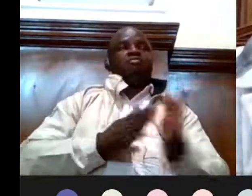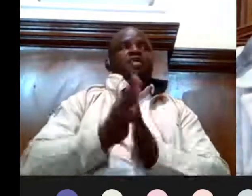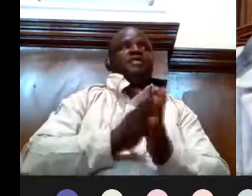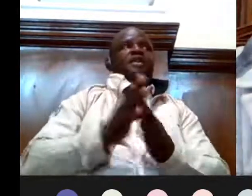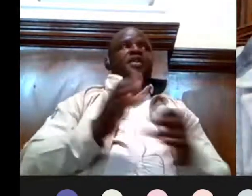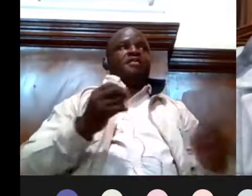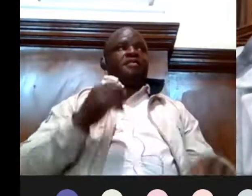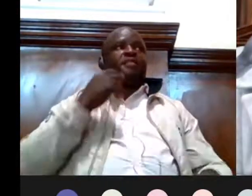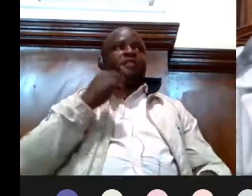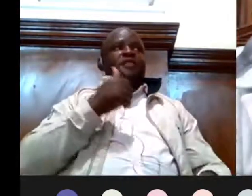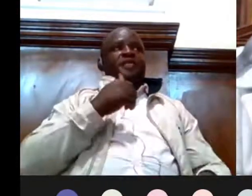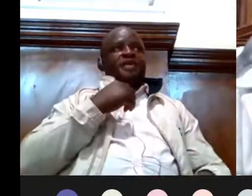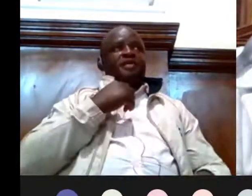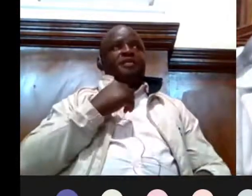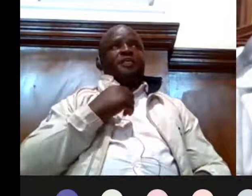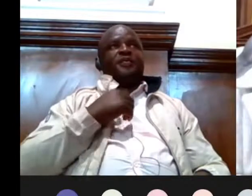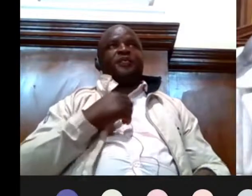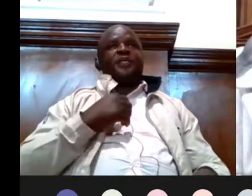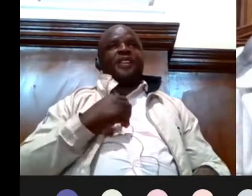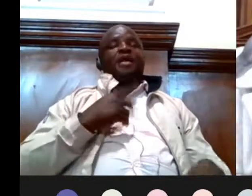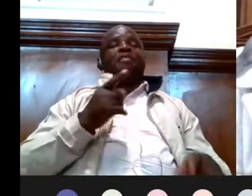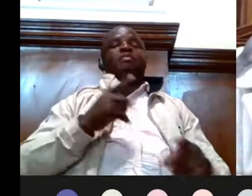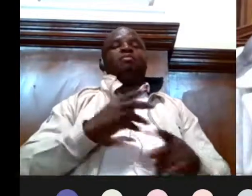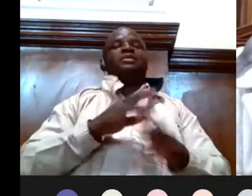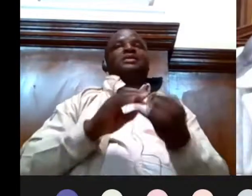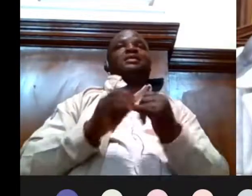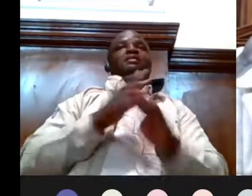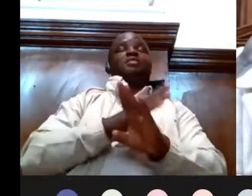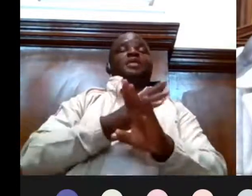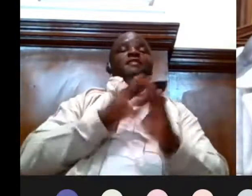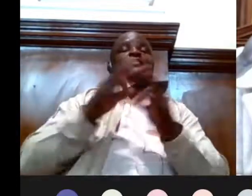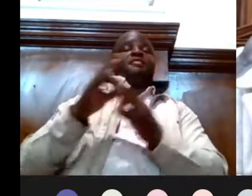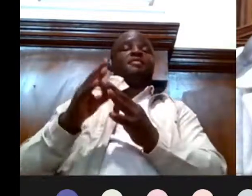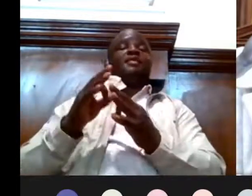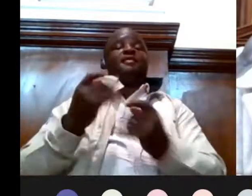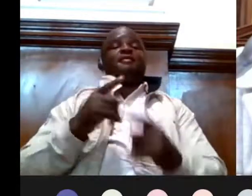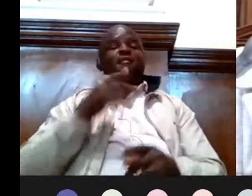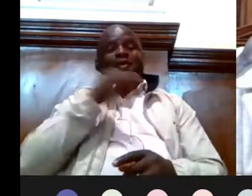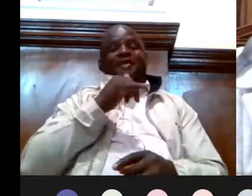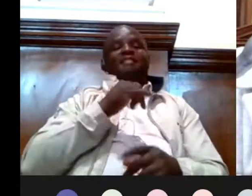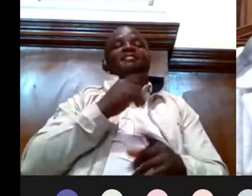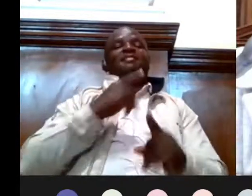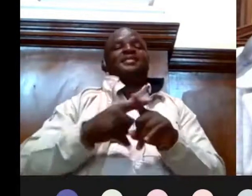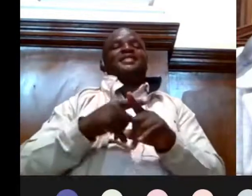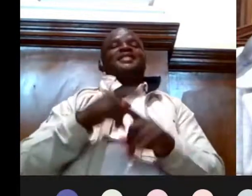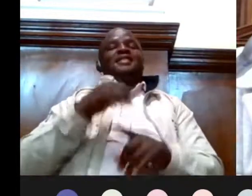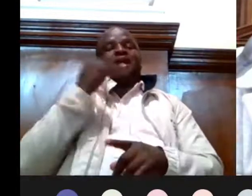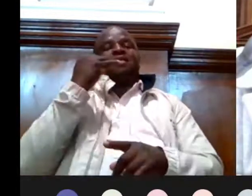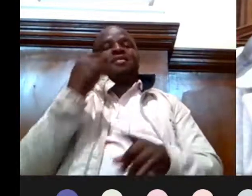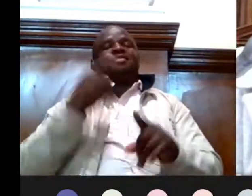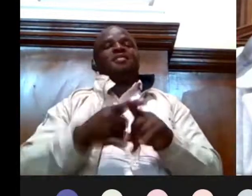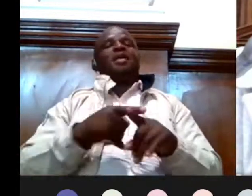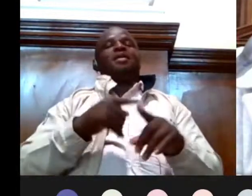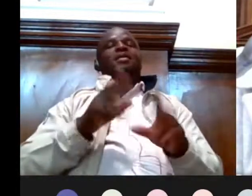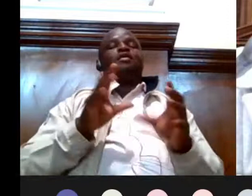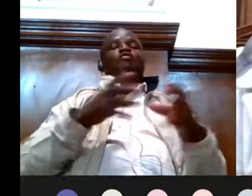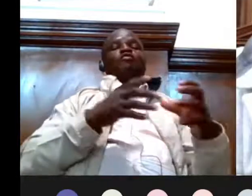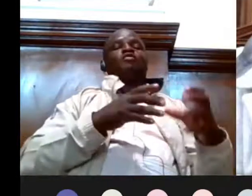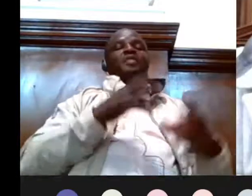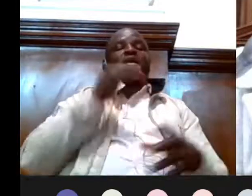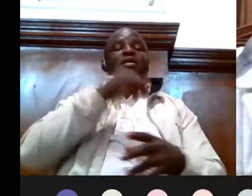Women who try, sometimes in vain, to protect their families from crime, drugs, gangsters, and